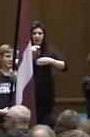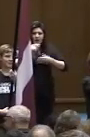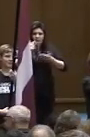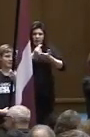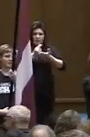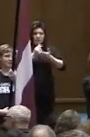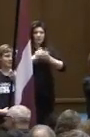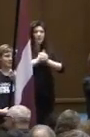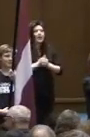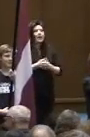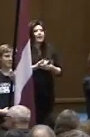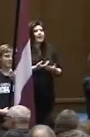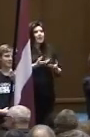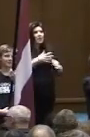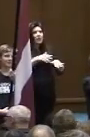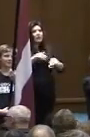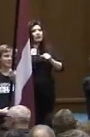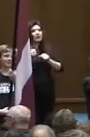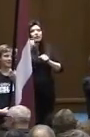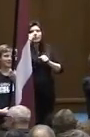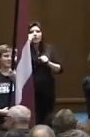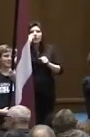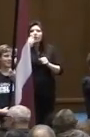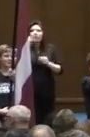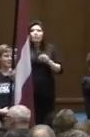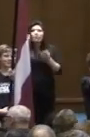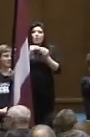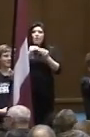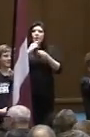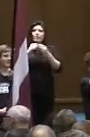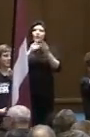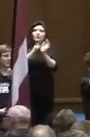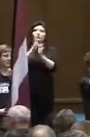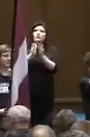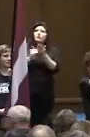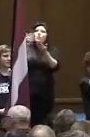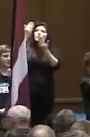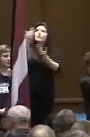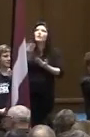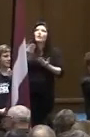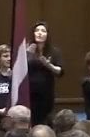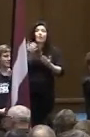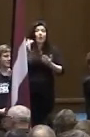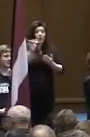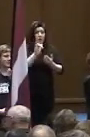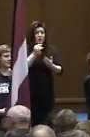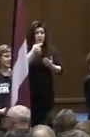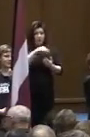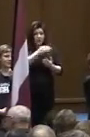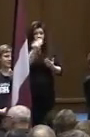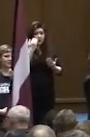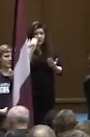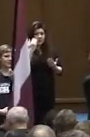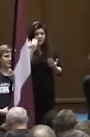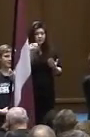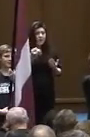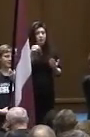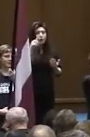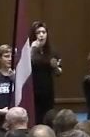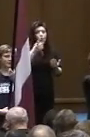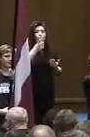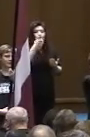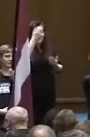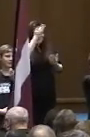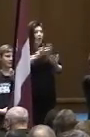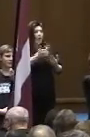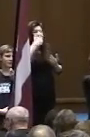that experience knowing more and understanding more who Jesus is. But even more than that, they'll understand more who they are because of who